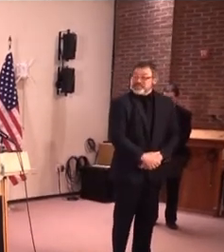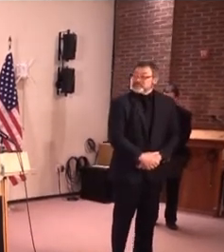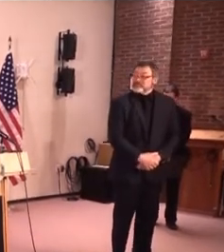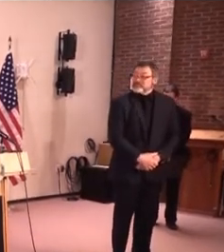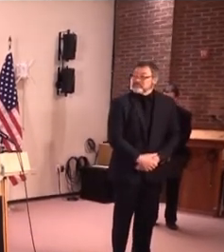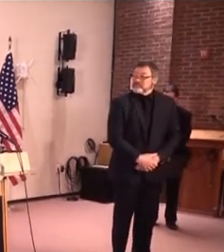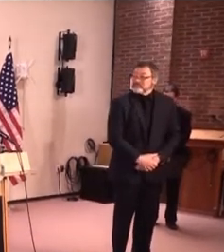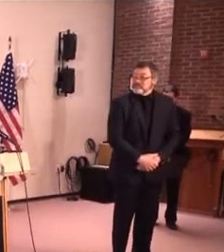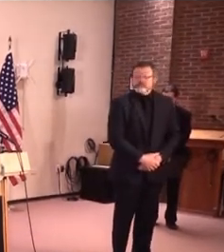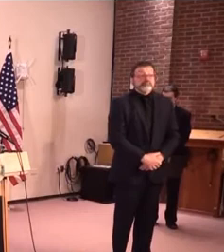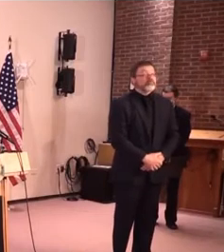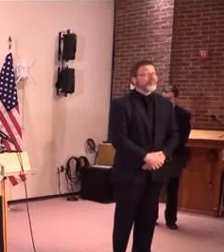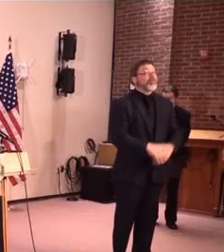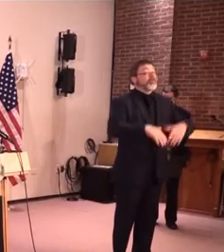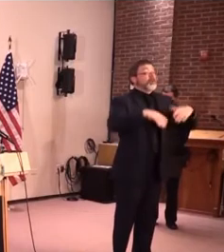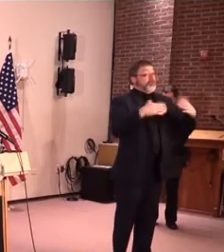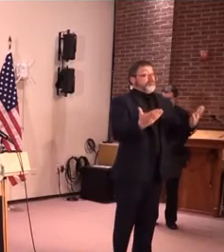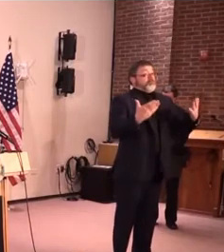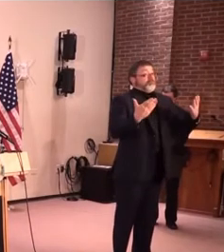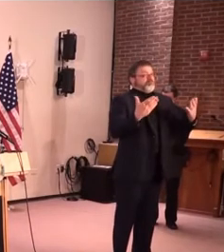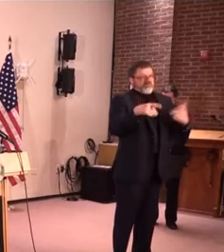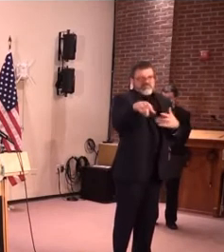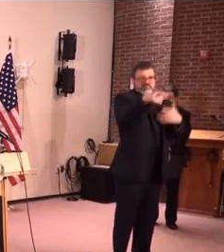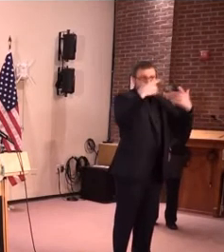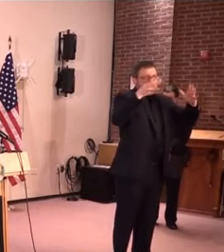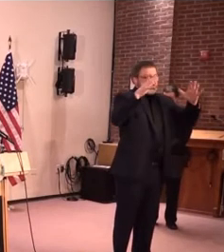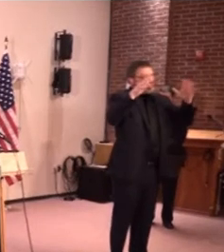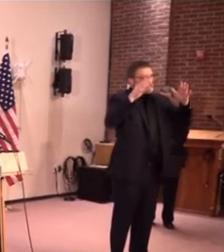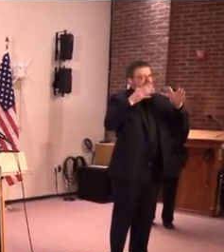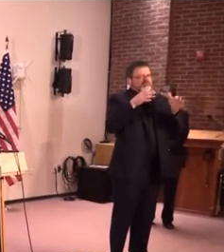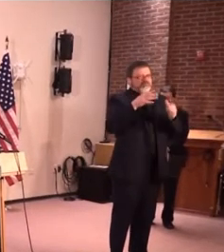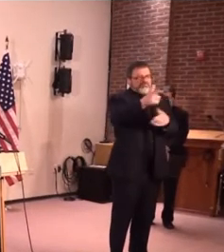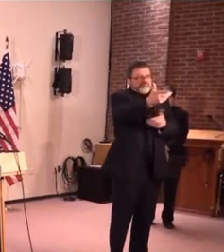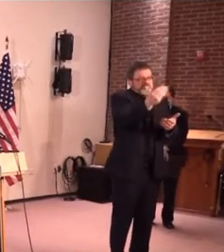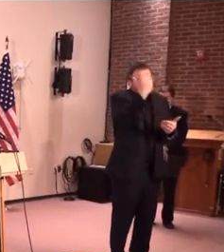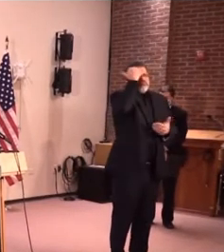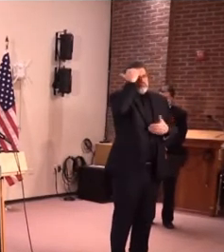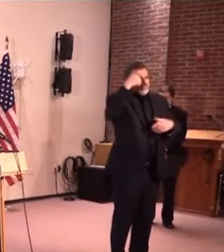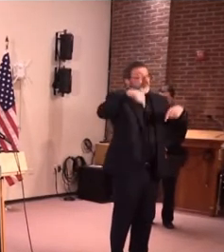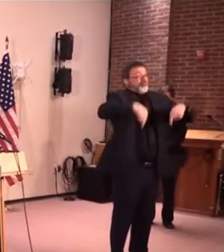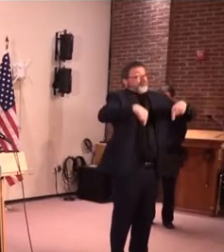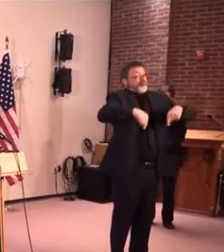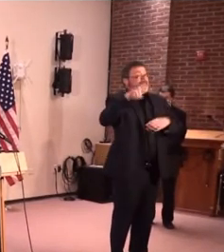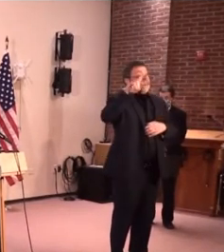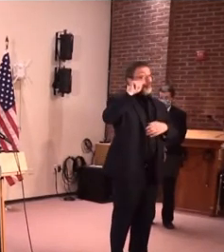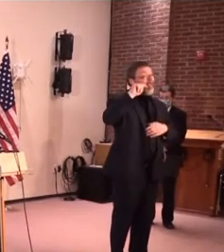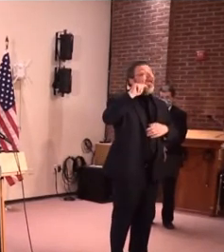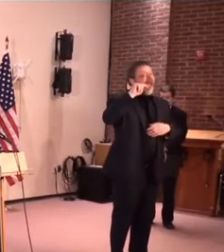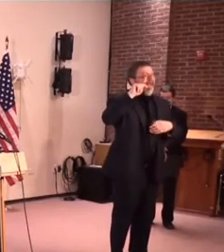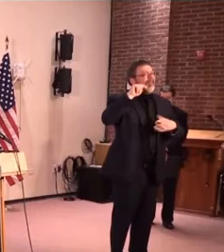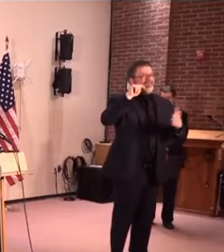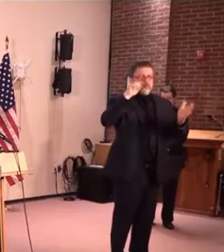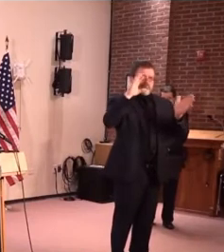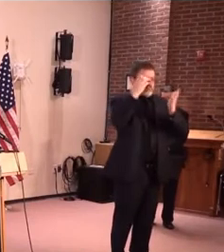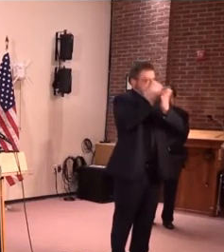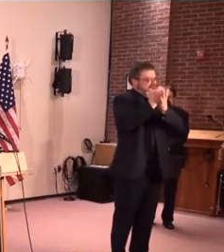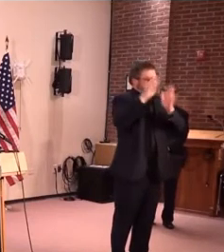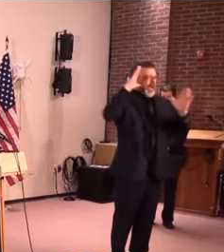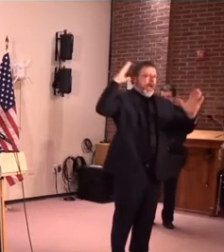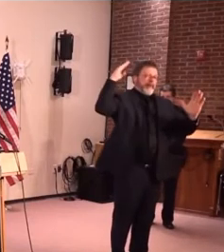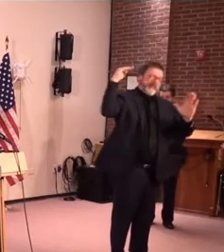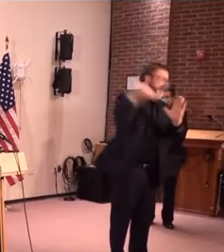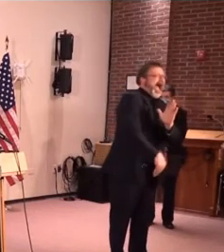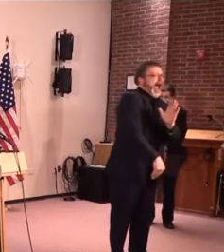As we all know, the economic hit our state has taken to contain and control the spread of